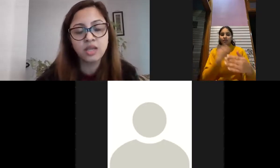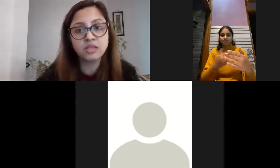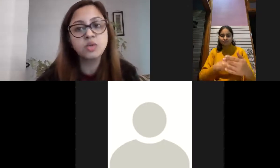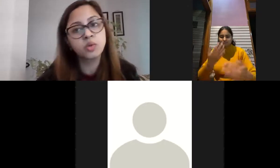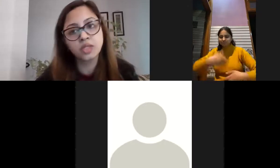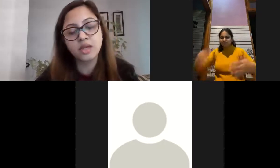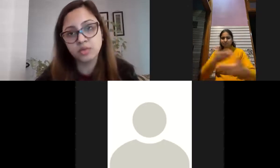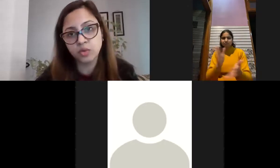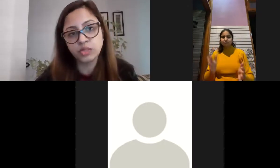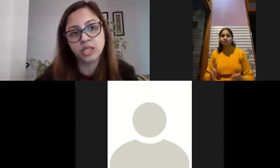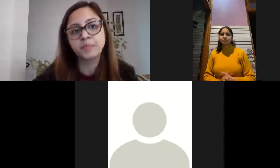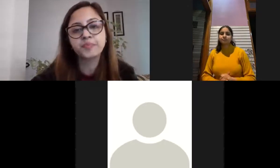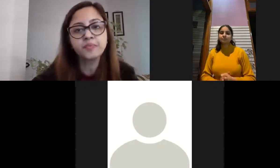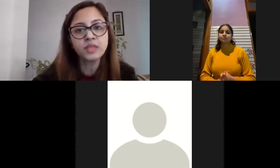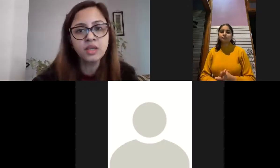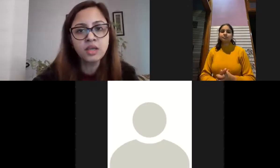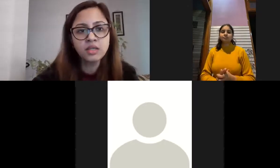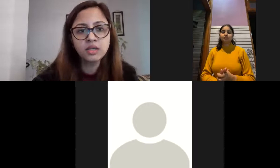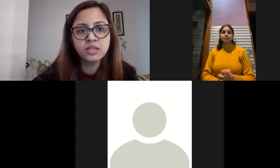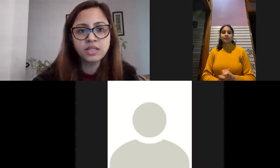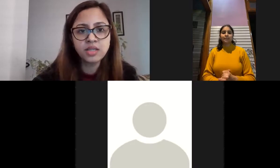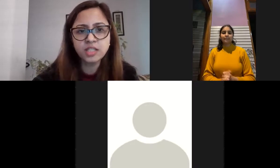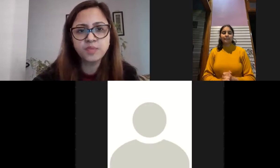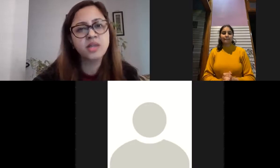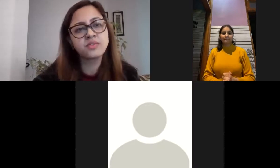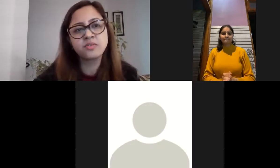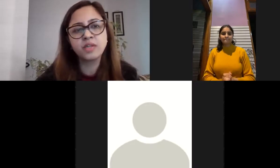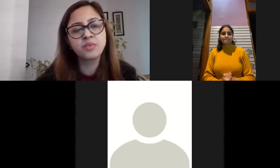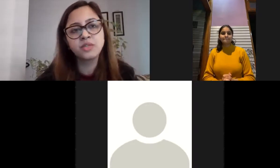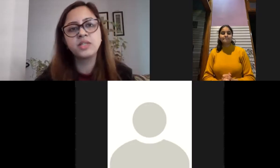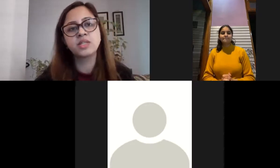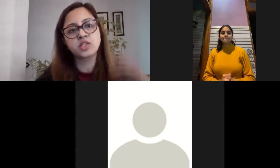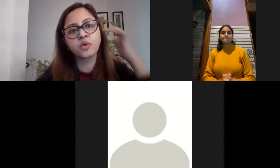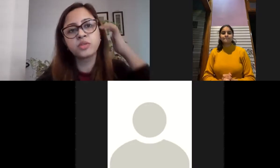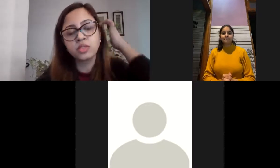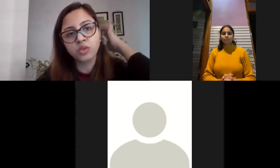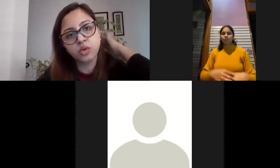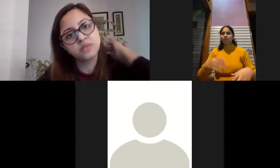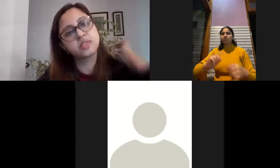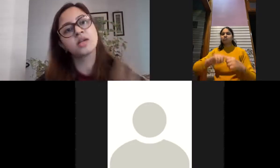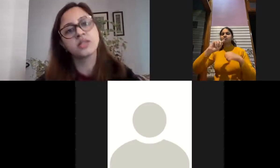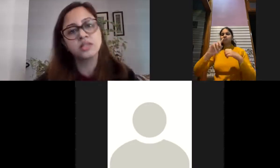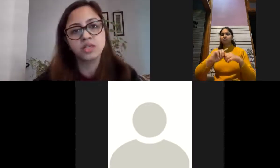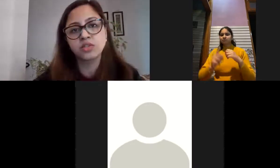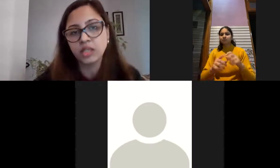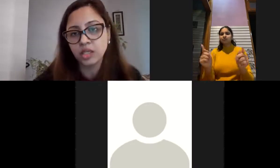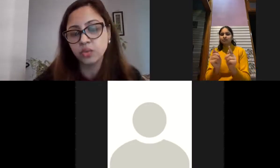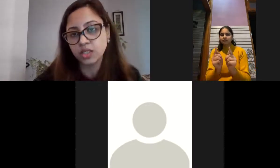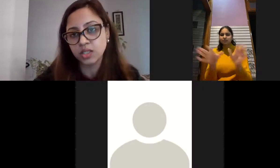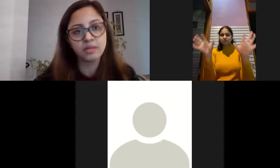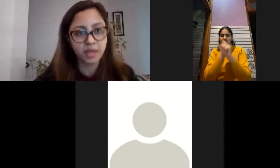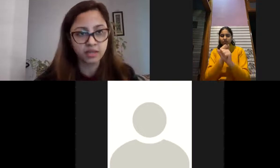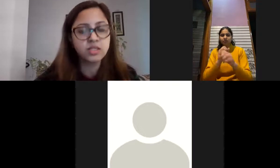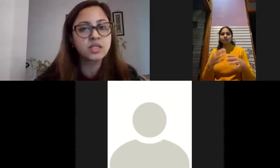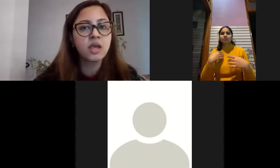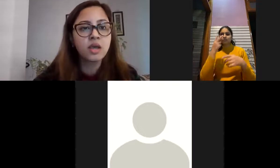outside, is gory and revolting. In the next part, I will very briefly touch upon the discourse of darkness, racial